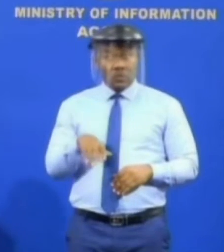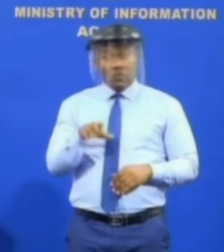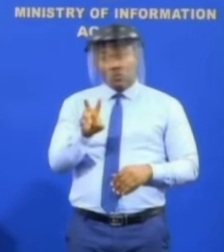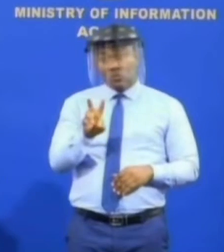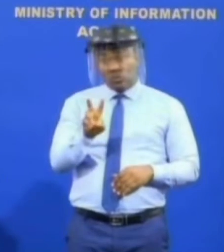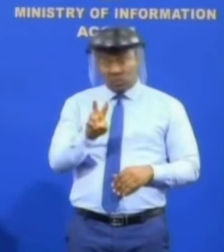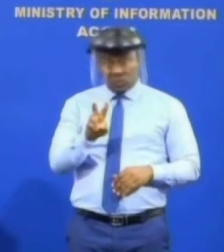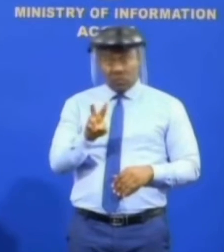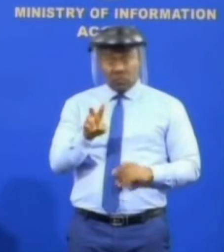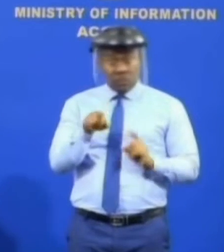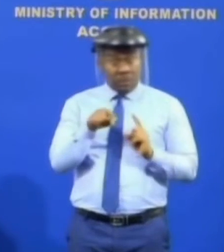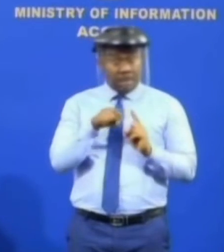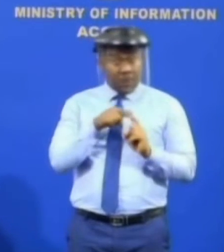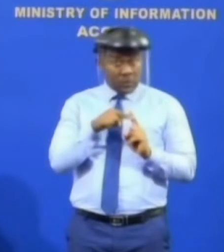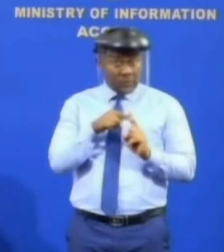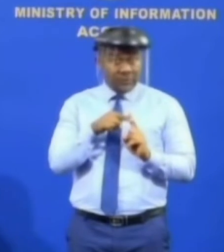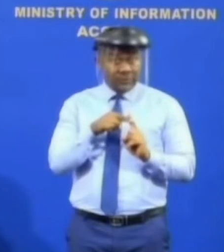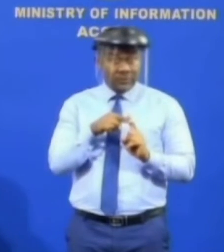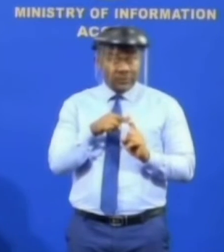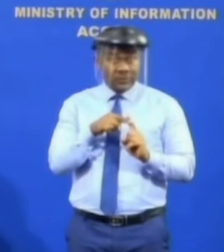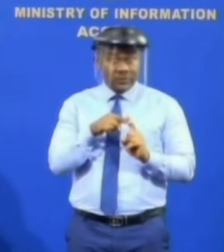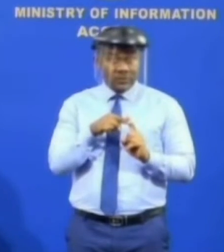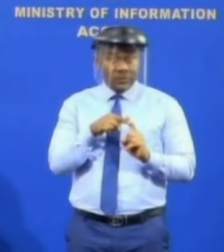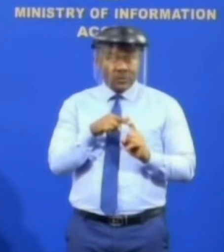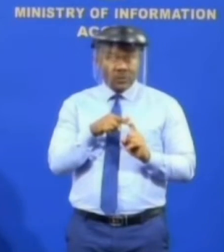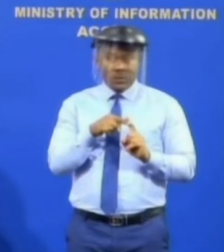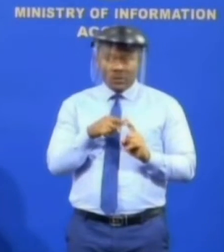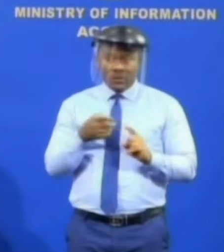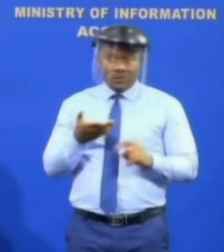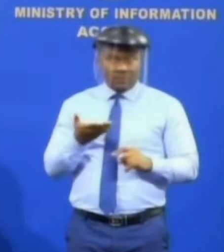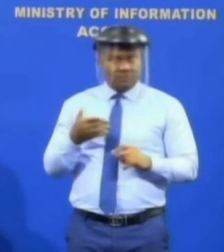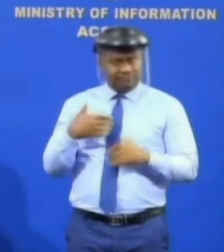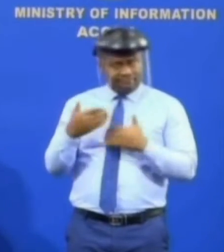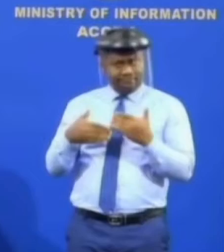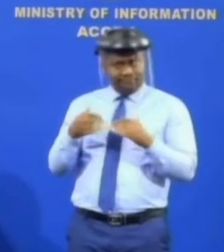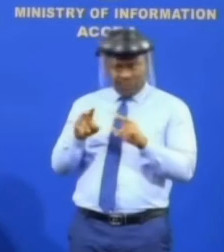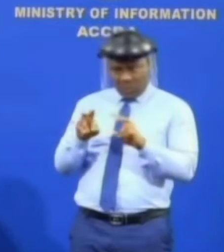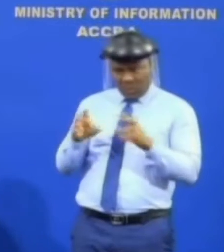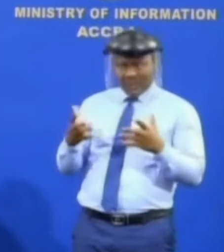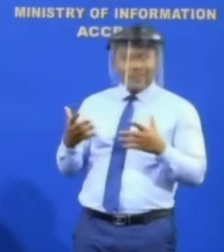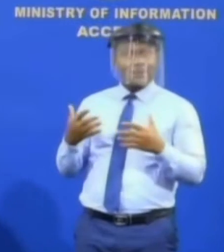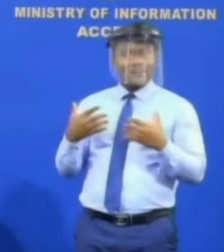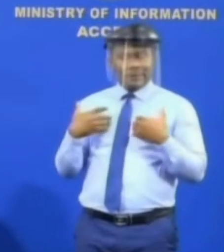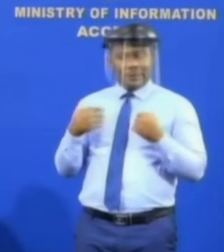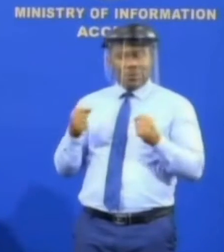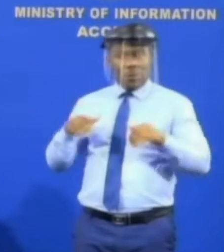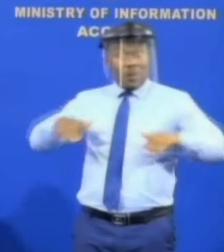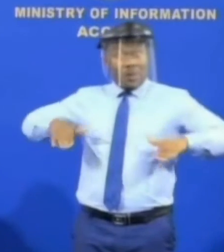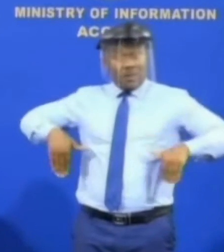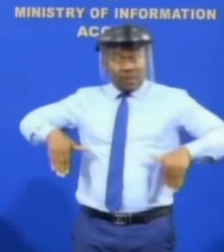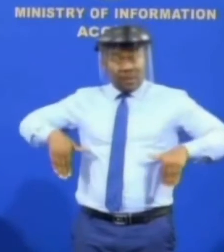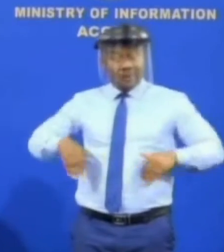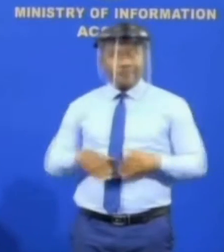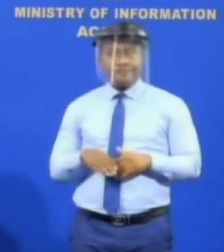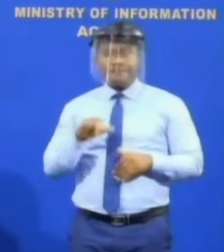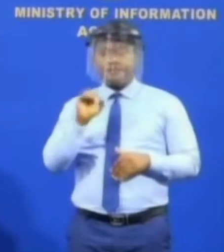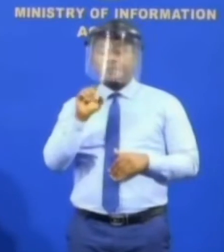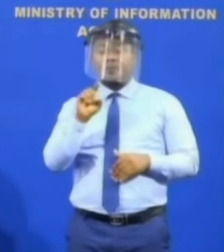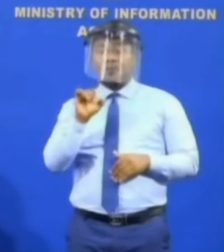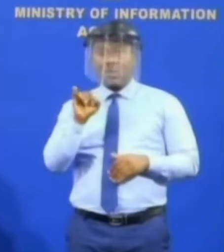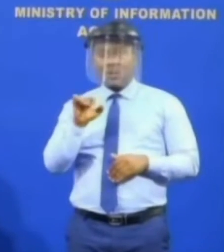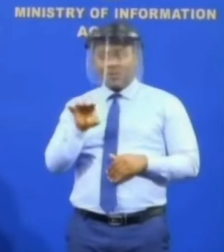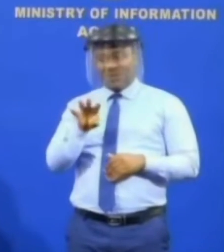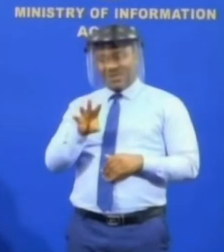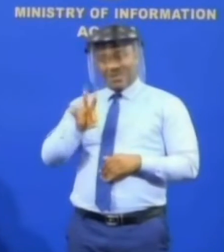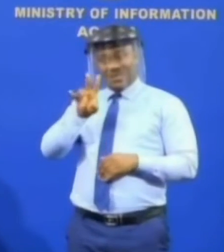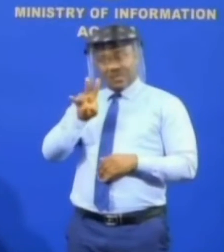recently two cases, and they are yet to discharge. They are yet to over, so they have 2 of them. OT has reported